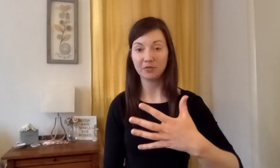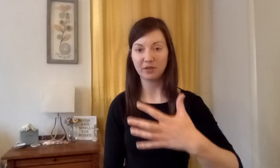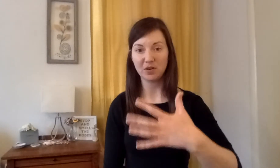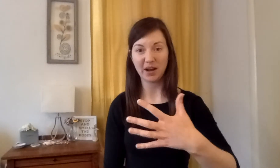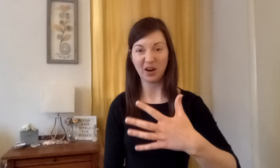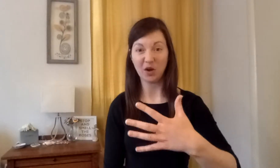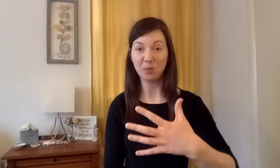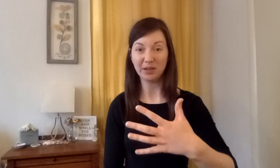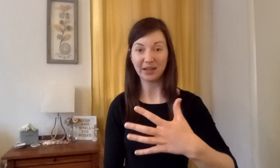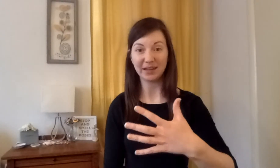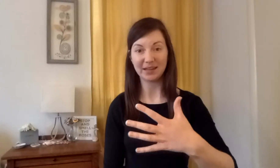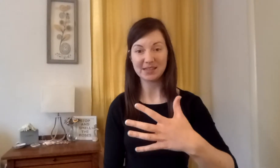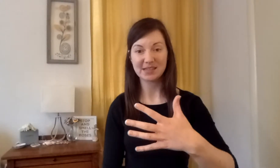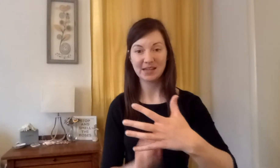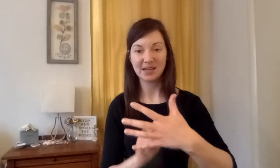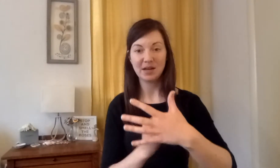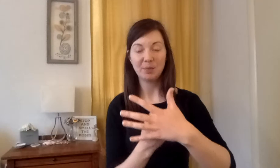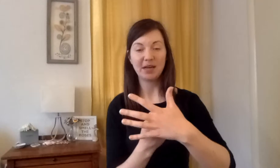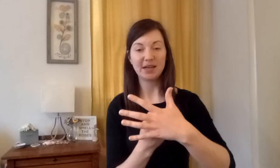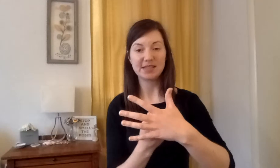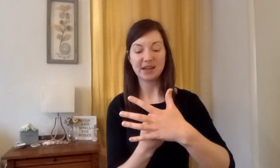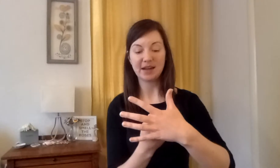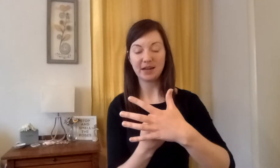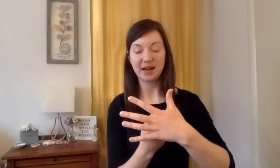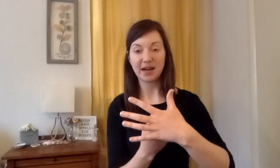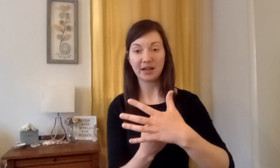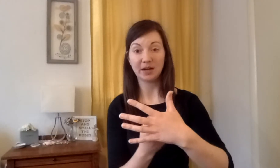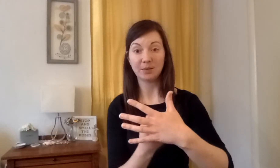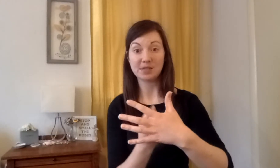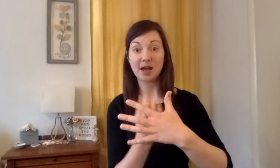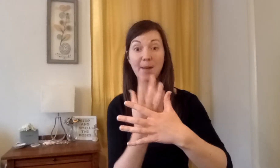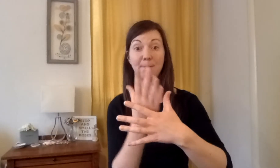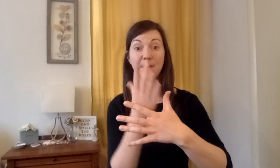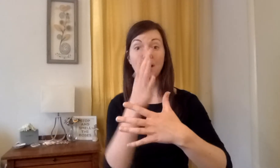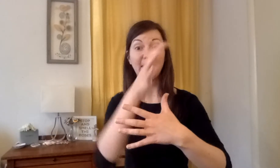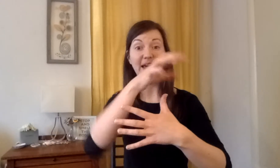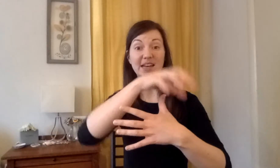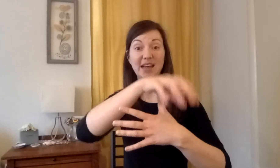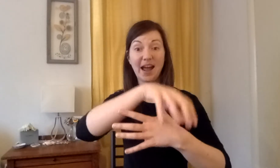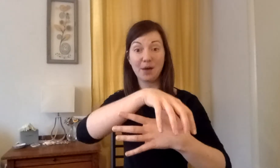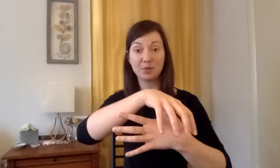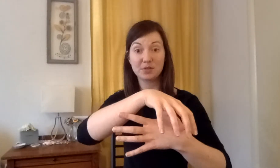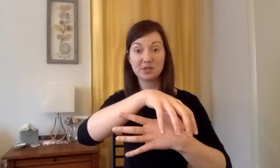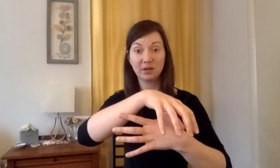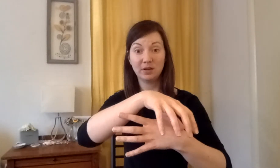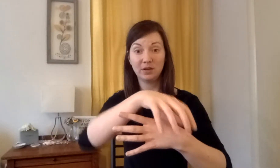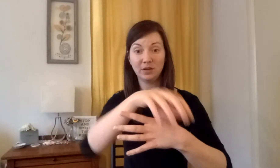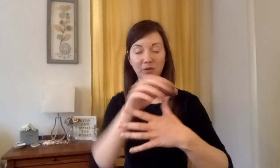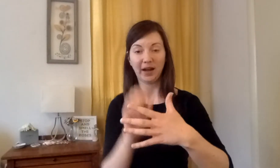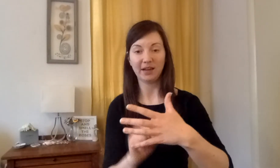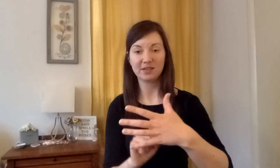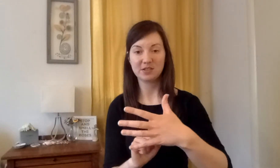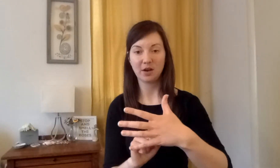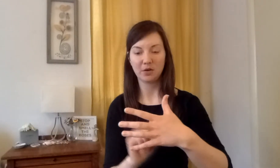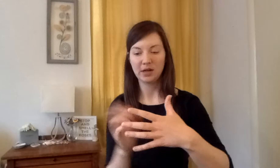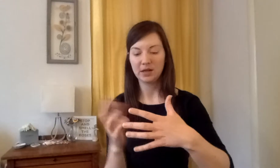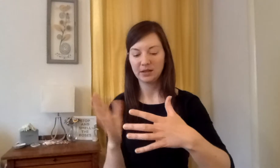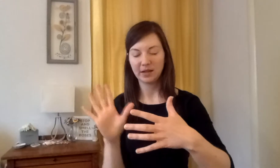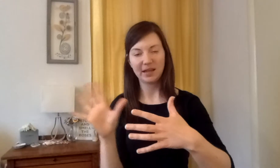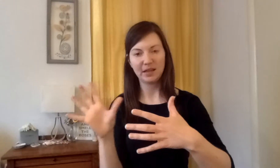you, kind of open like this, because the other hand comes up and out. Okay, so I think the